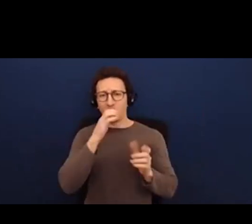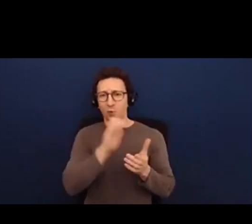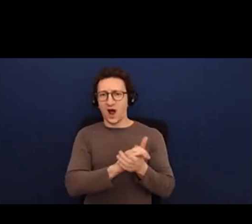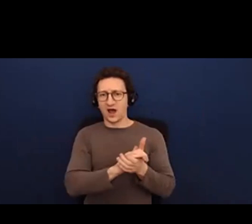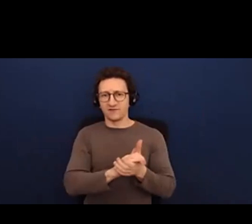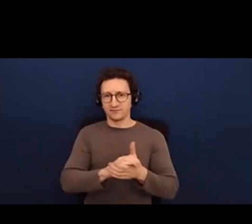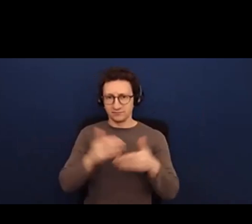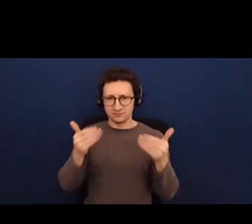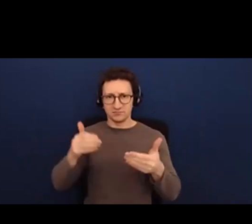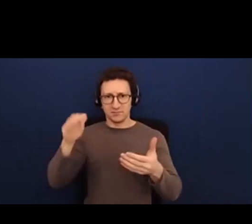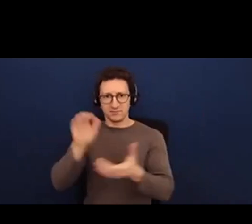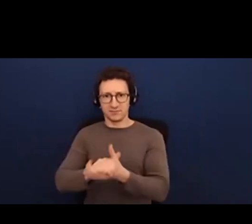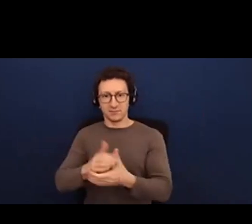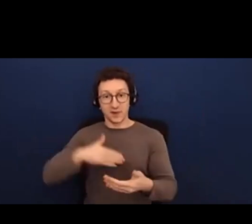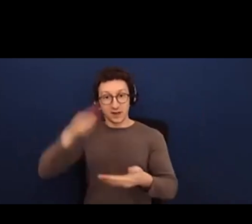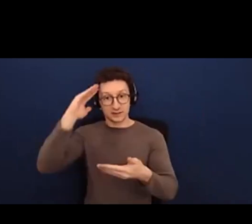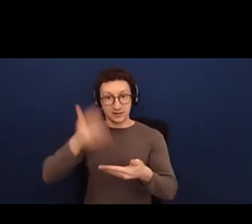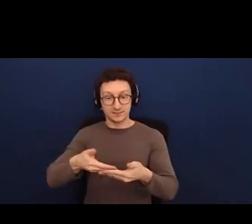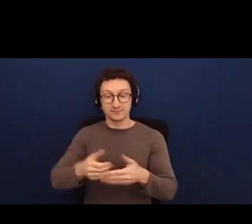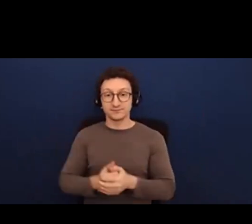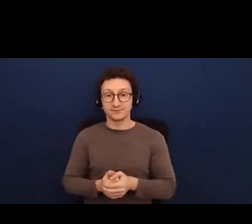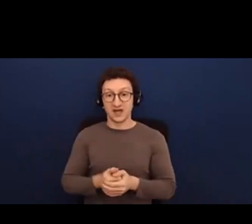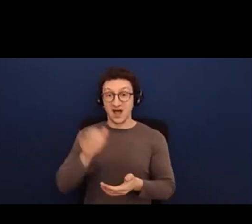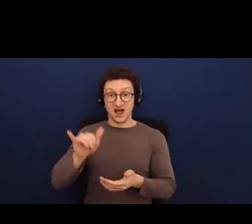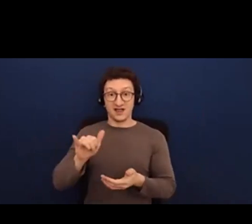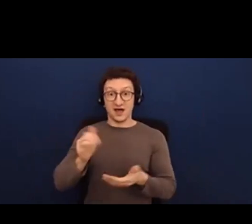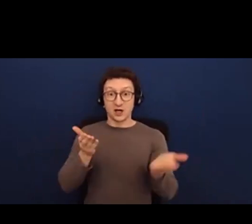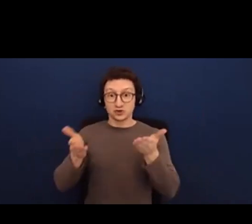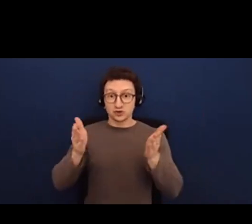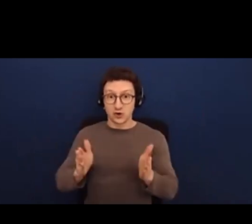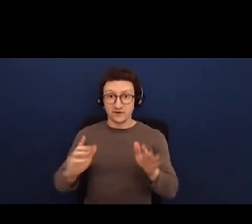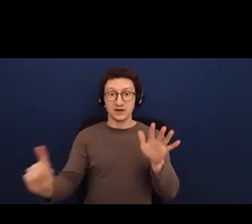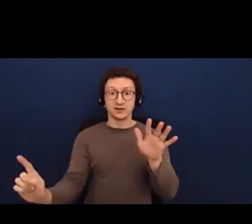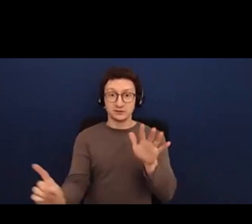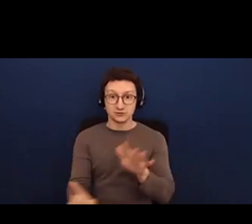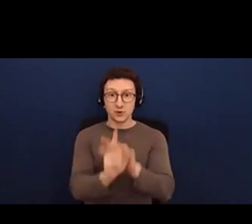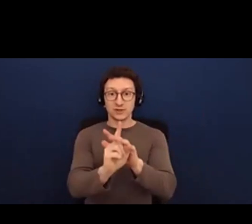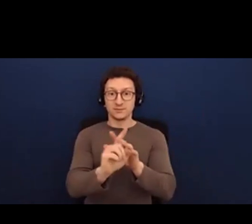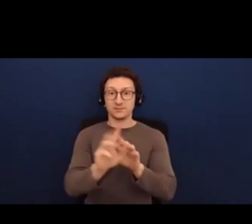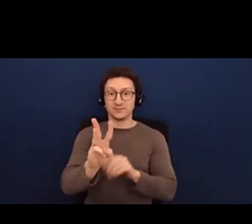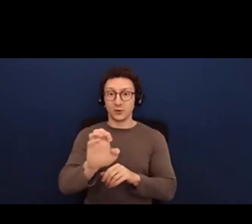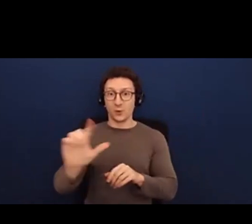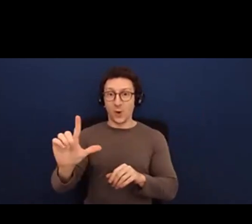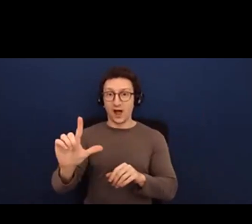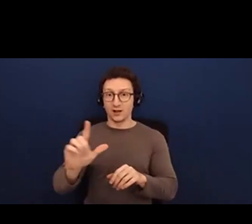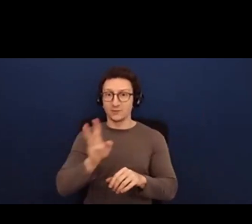he comes to the well, everything important, I think, in Genesis and Exodus happens at the well.